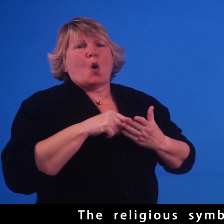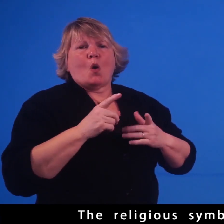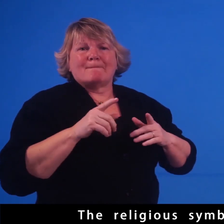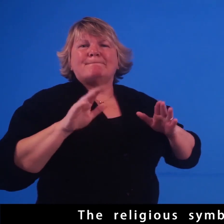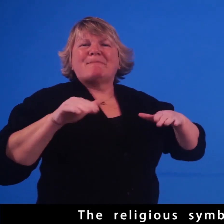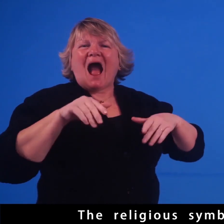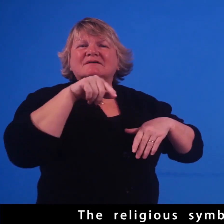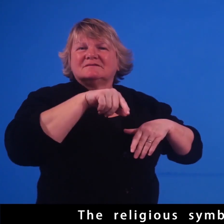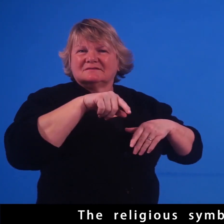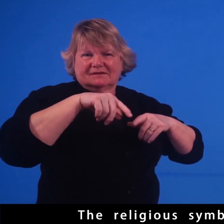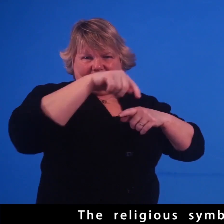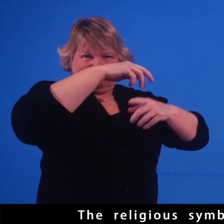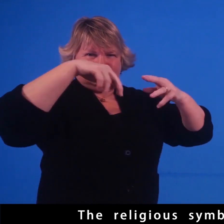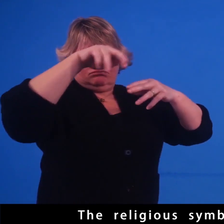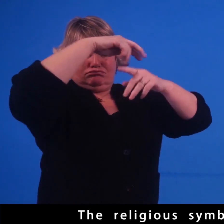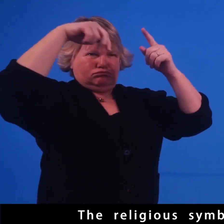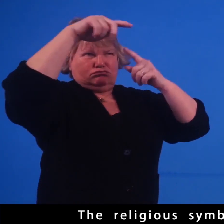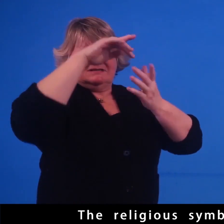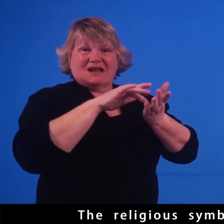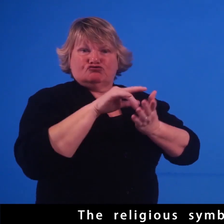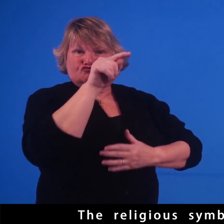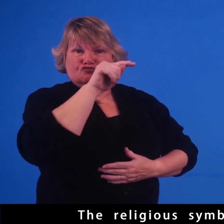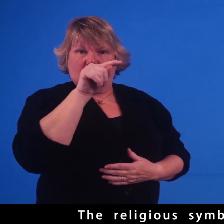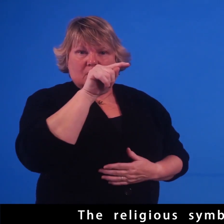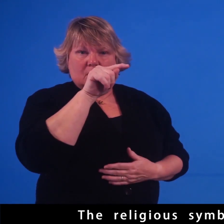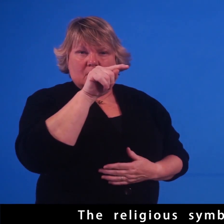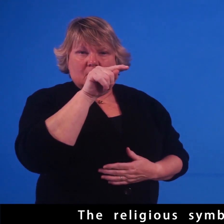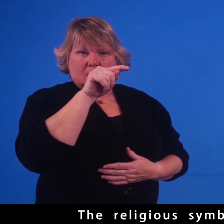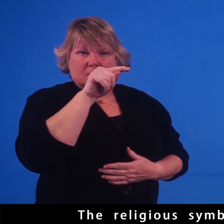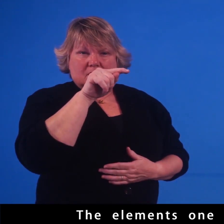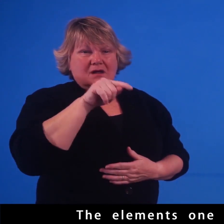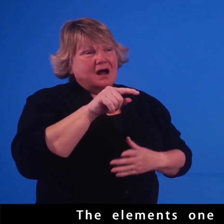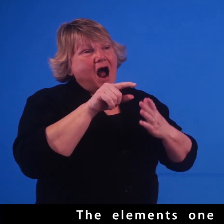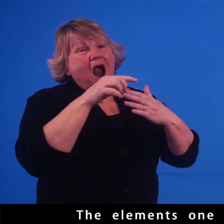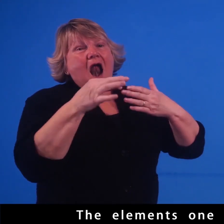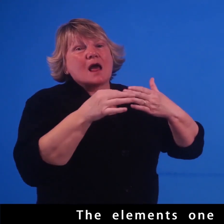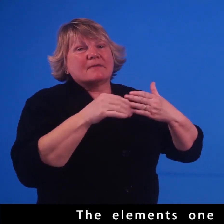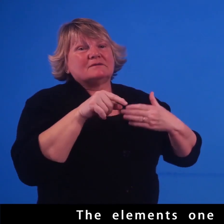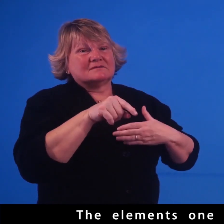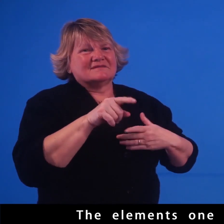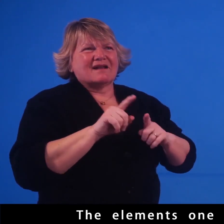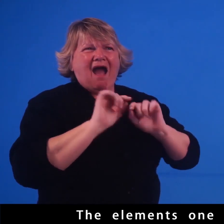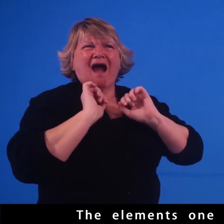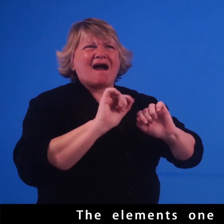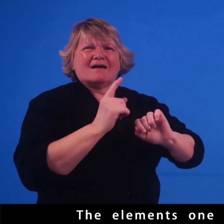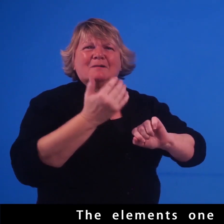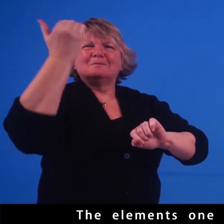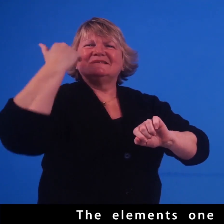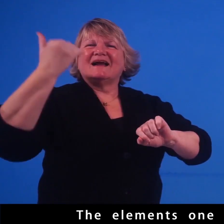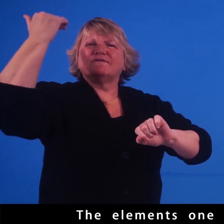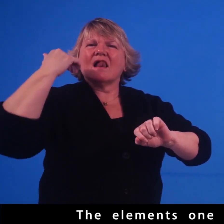is emphasised by a bat hovering over the central figure. The elements one finds in a